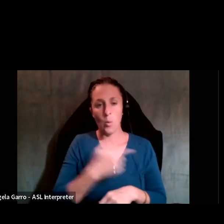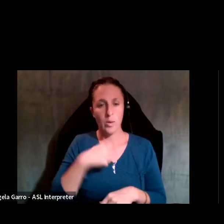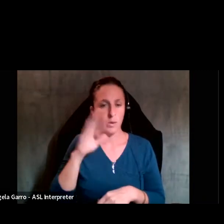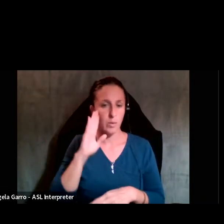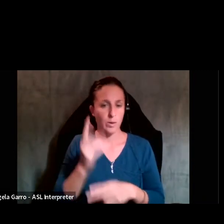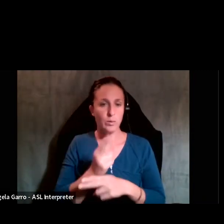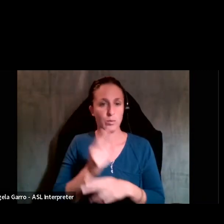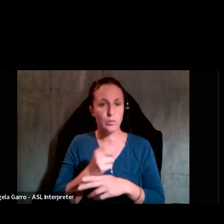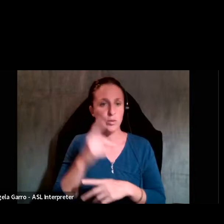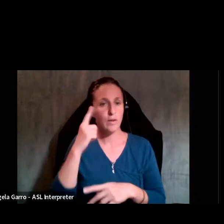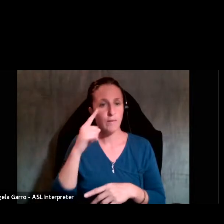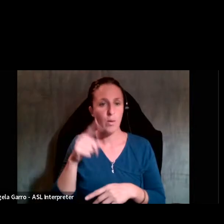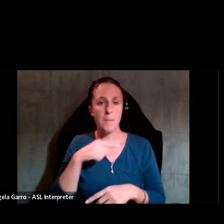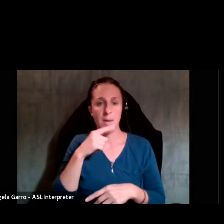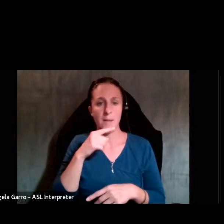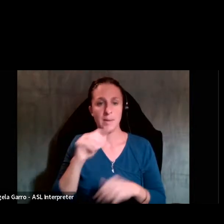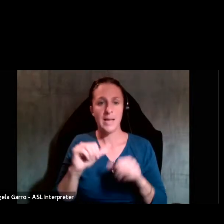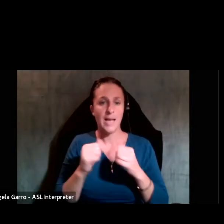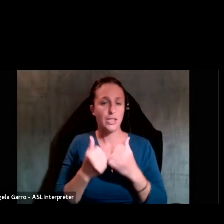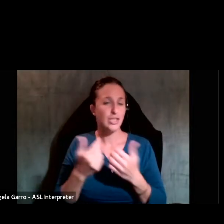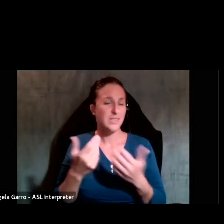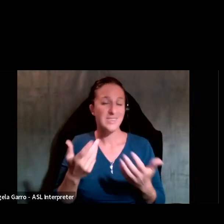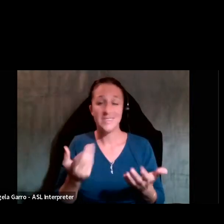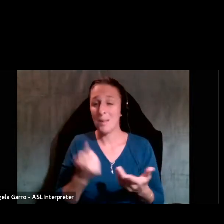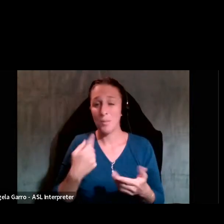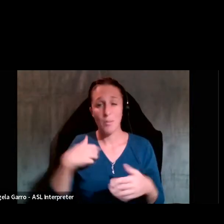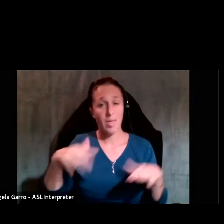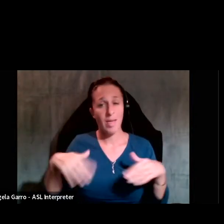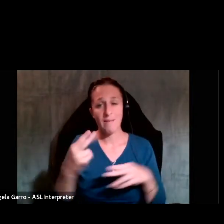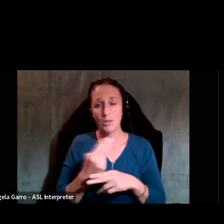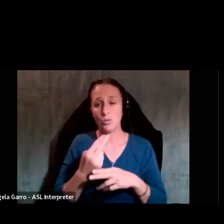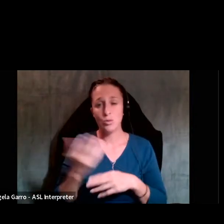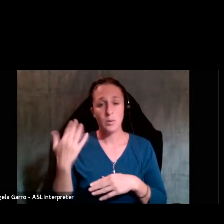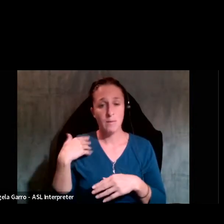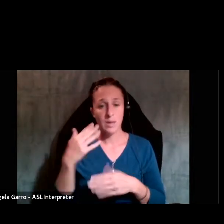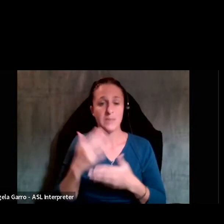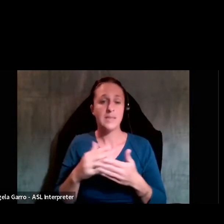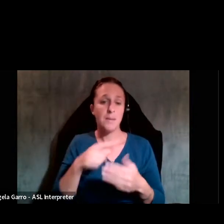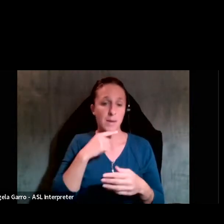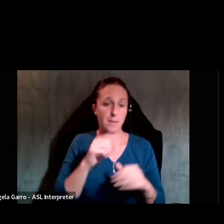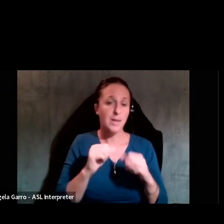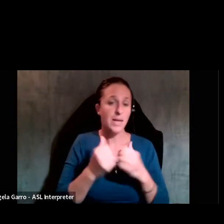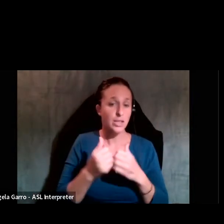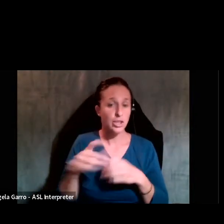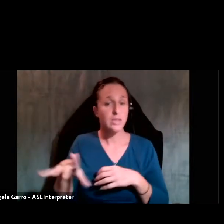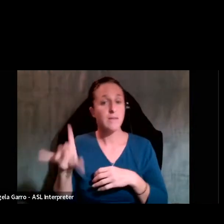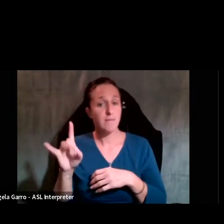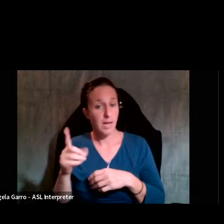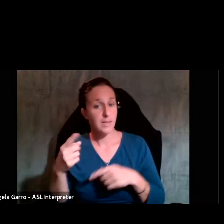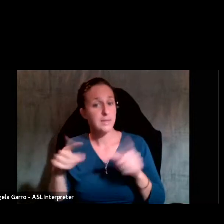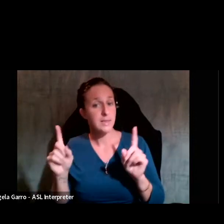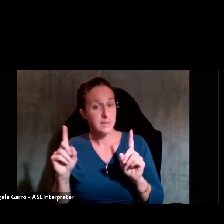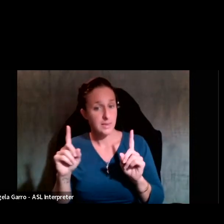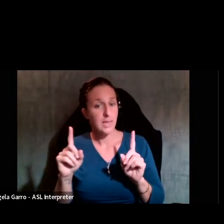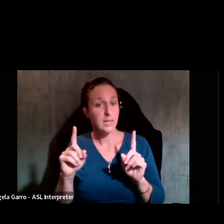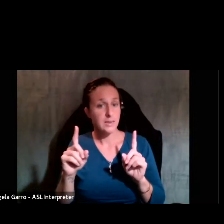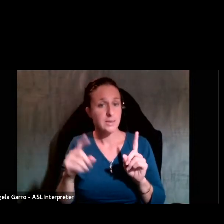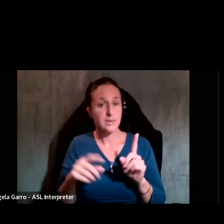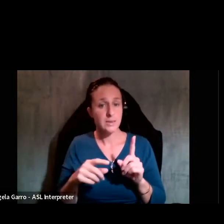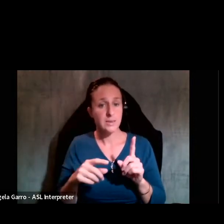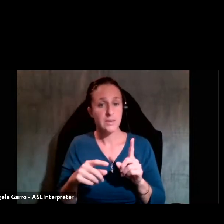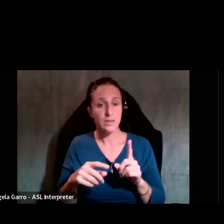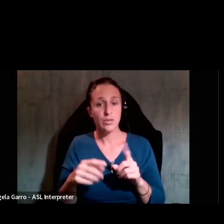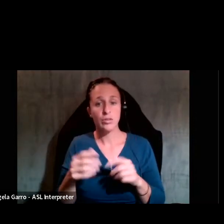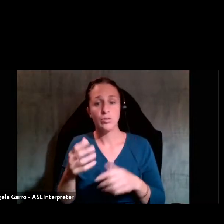for public agencies. It's something we haven't used before. Some public agencies are finding success attracting qualified